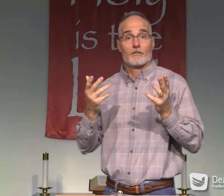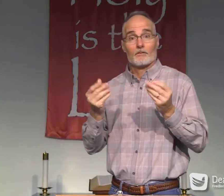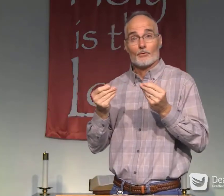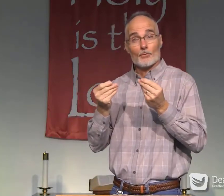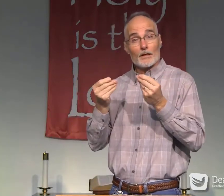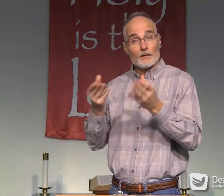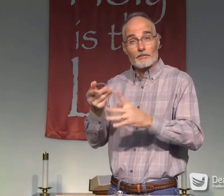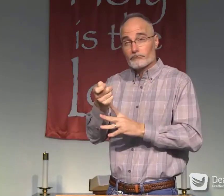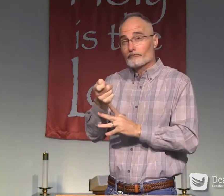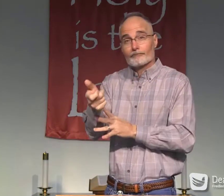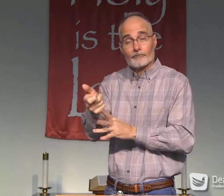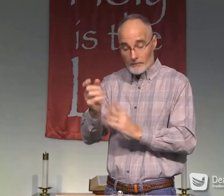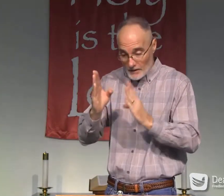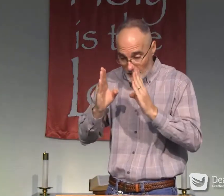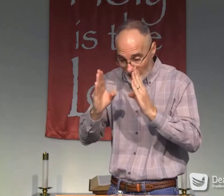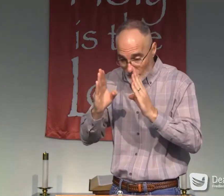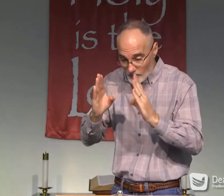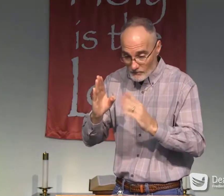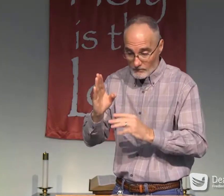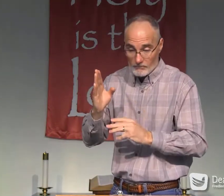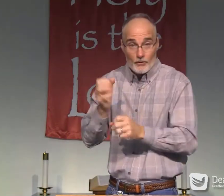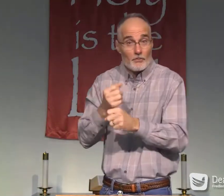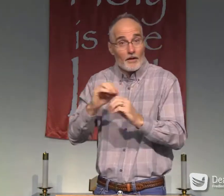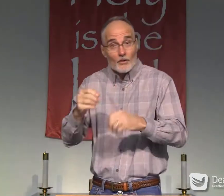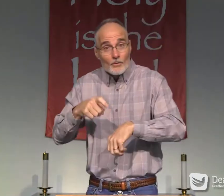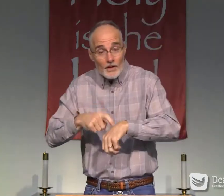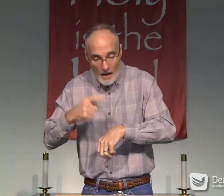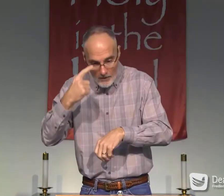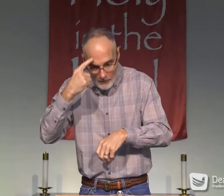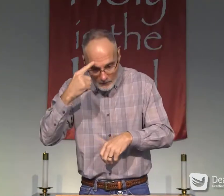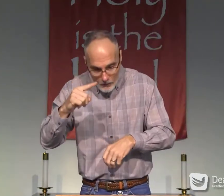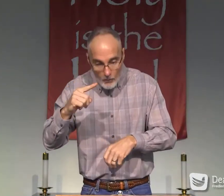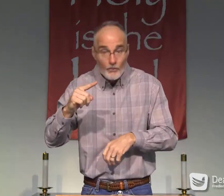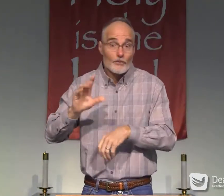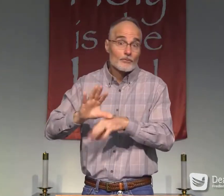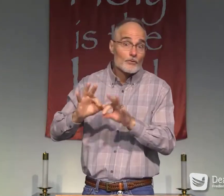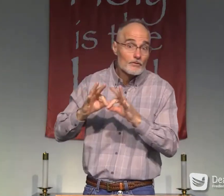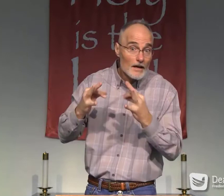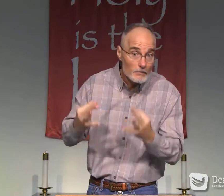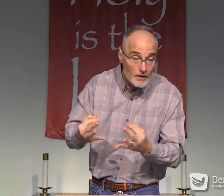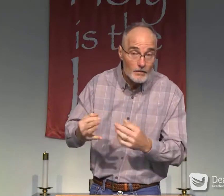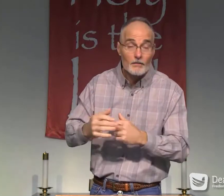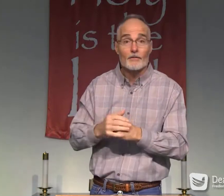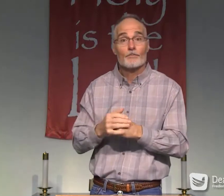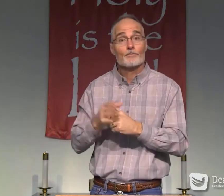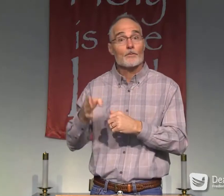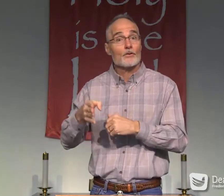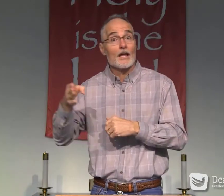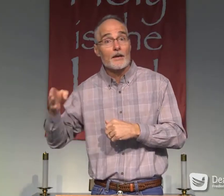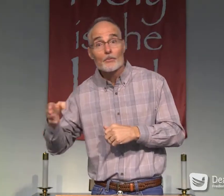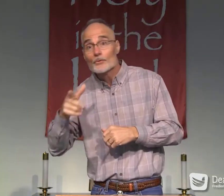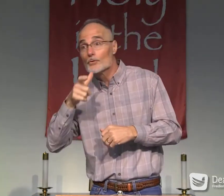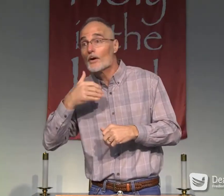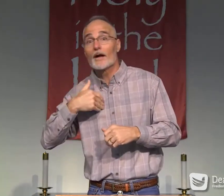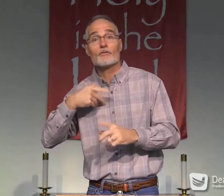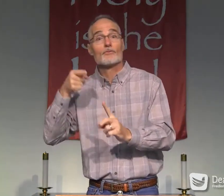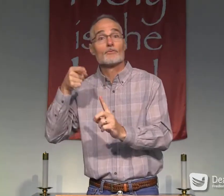Family first, or we put our children first. We give very little time for church